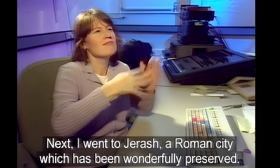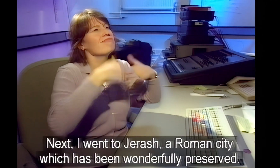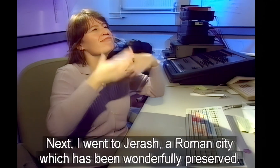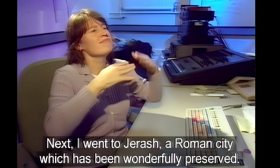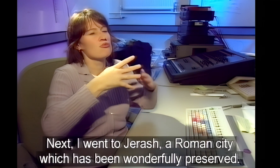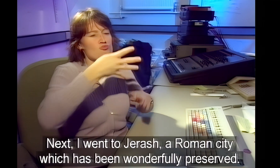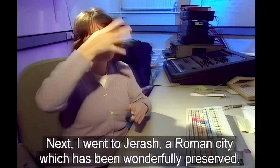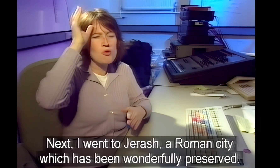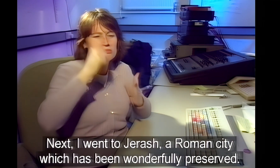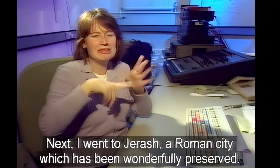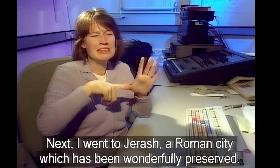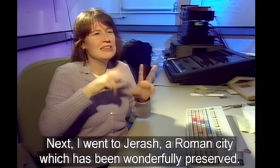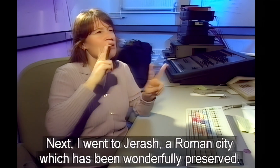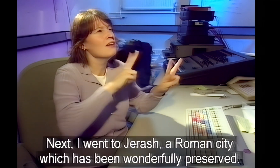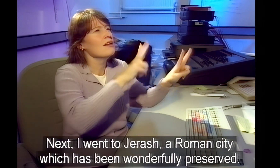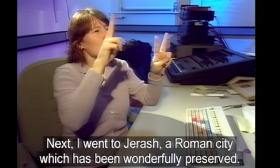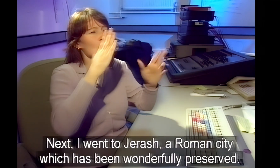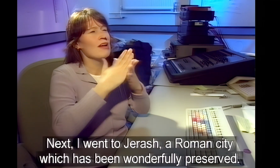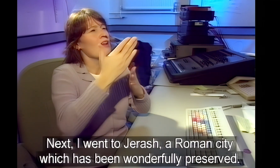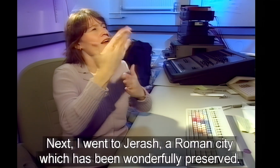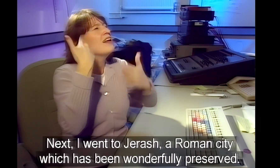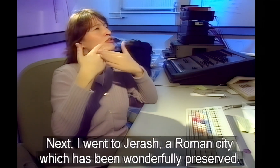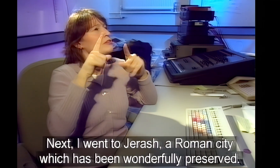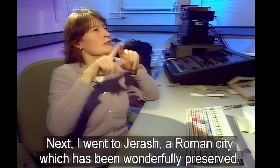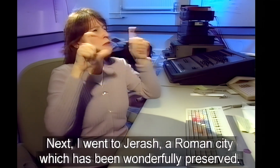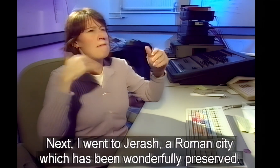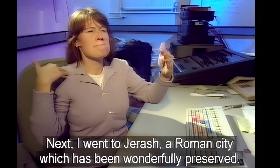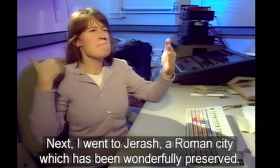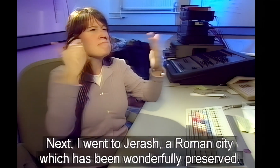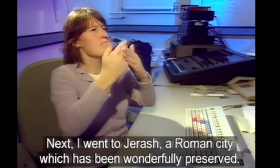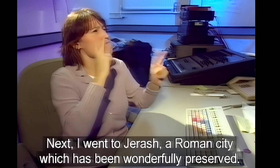Next, I went to Jerash, a Roman city which has been wonderfully preserved.